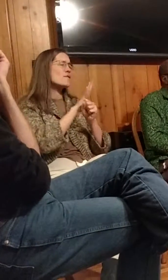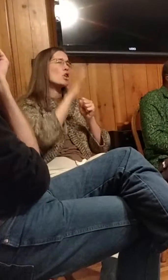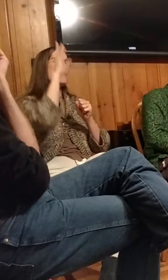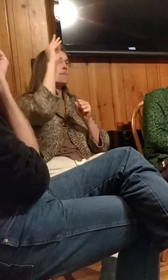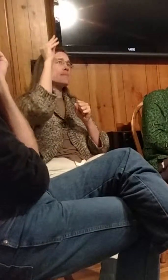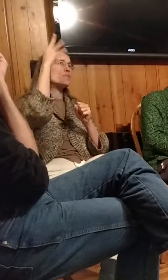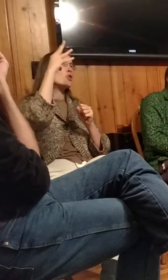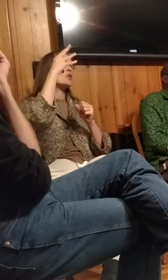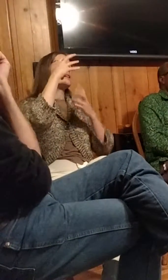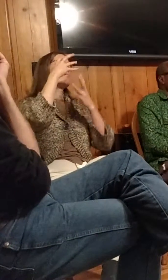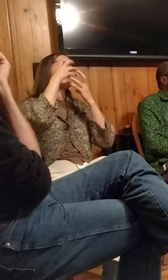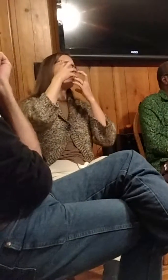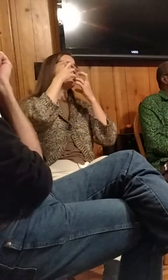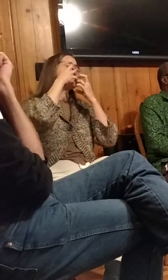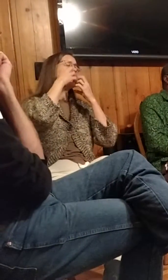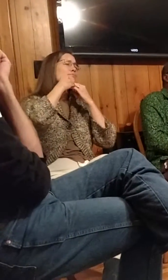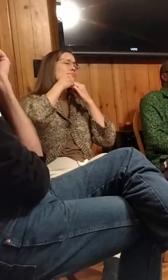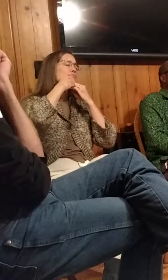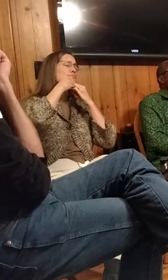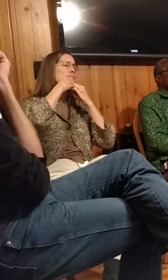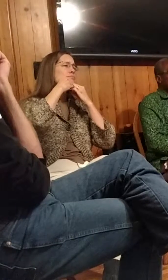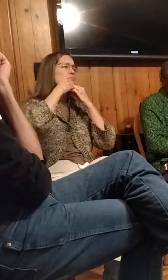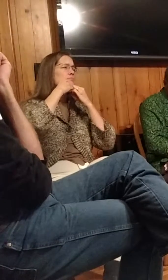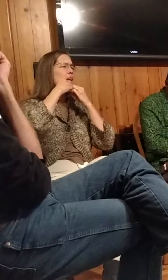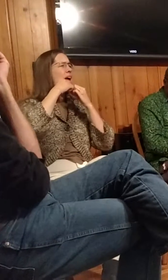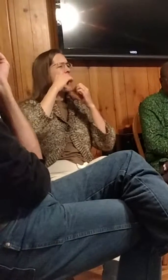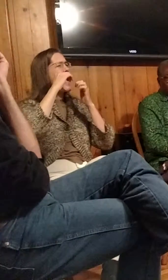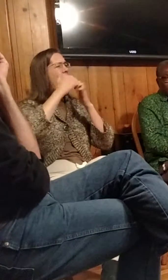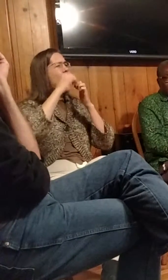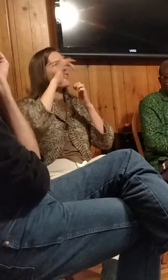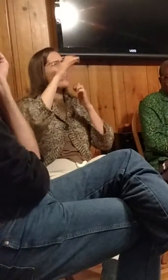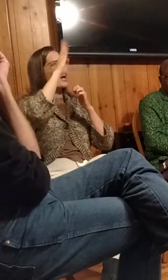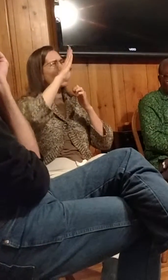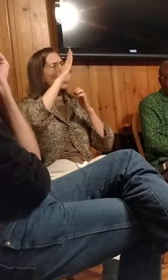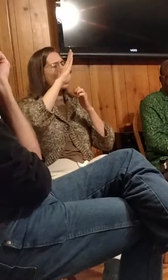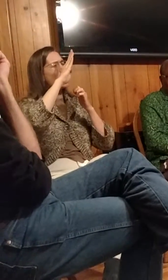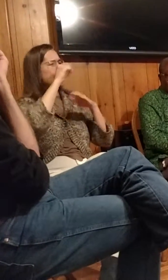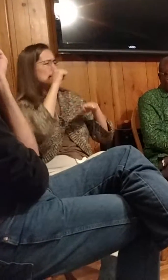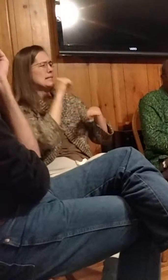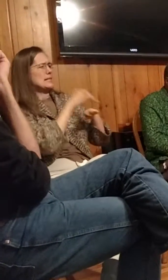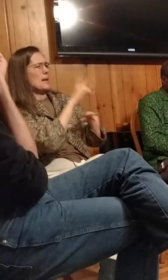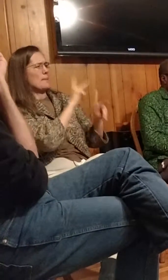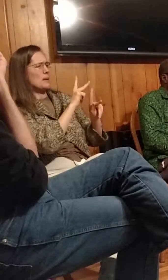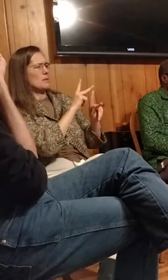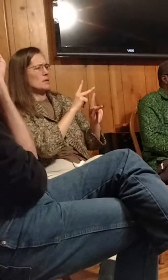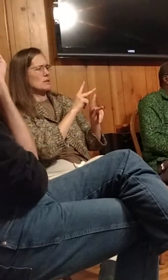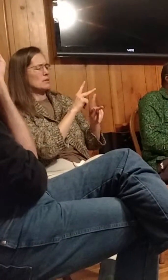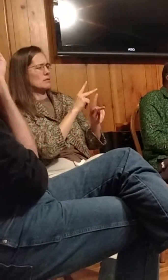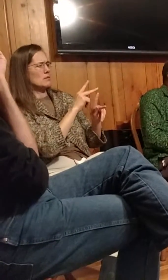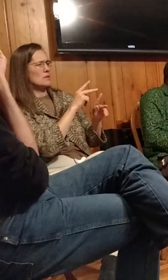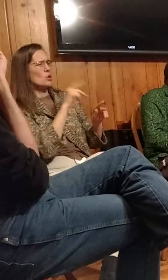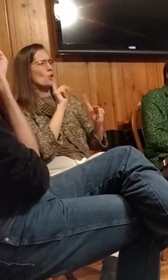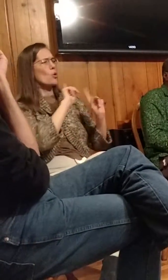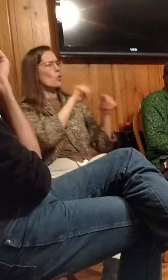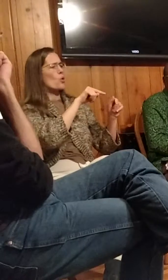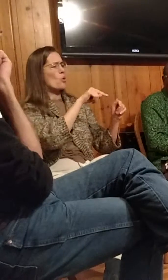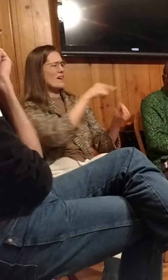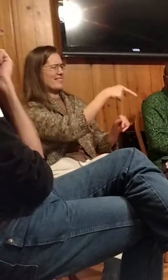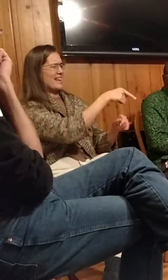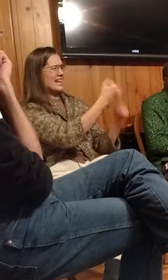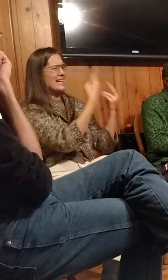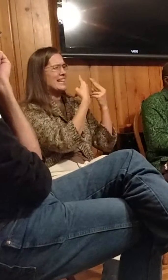compassionate, send somebody outside there, go and kill an innocent person? I ask those questions. Now, why